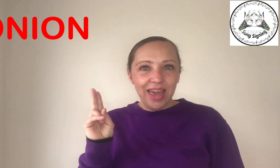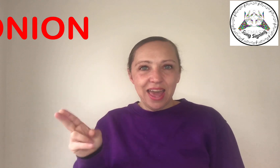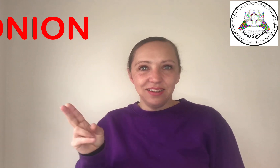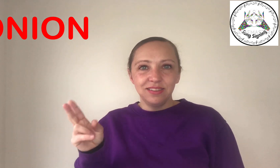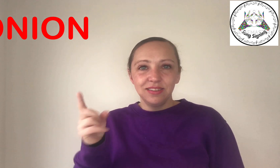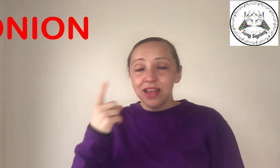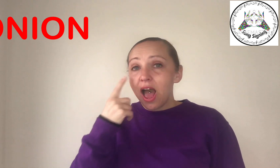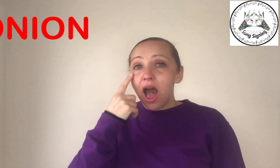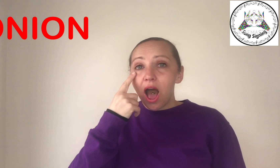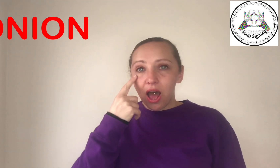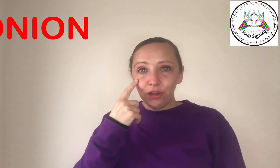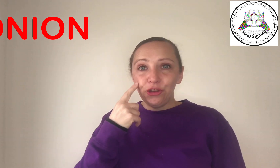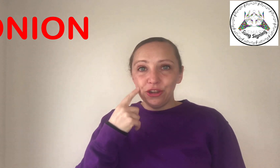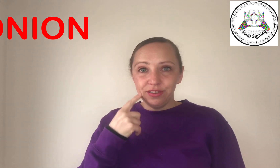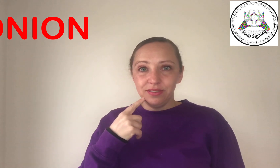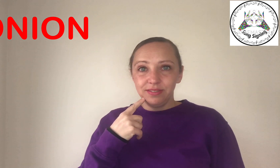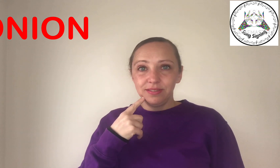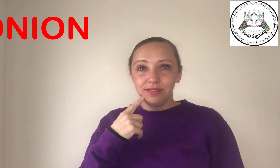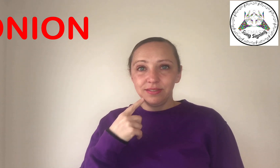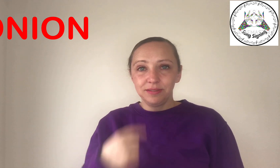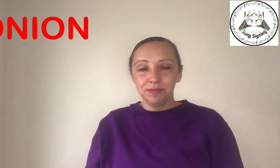Again, onion.